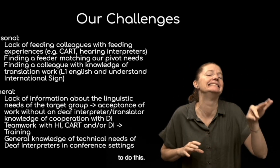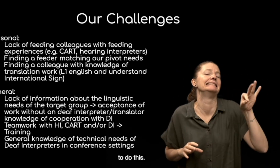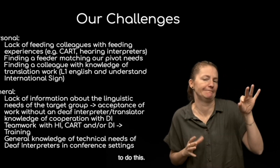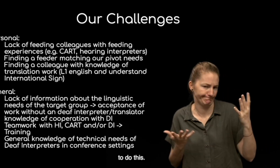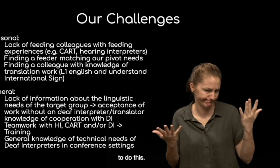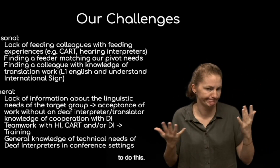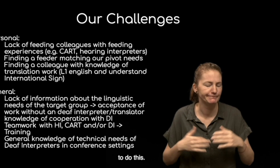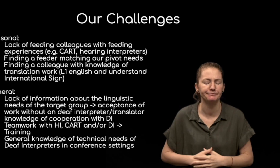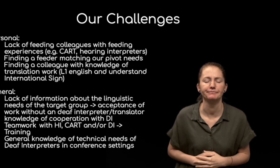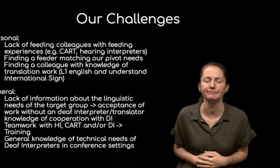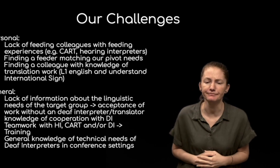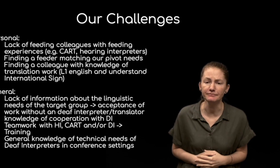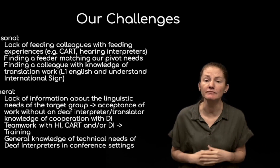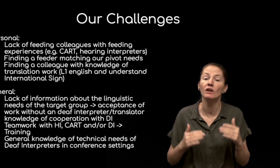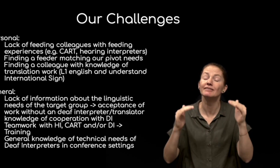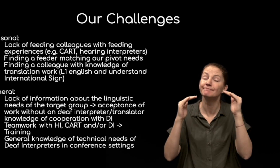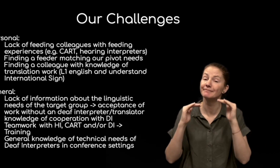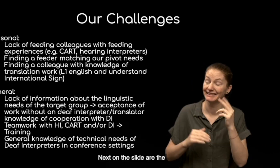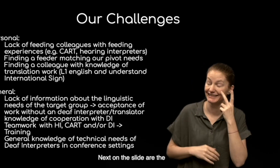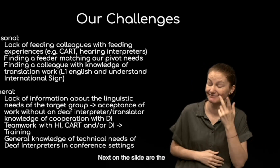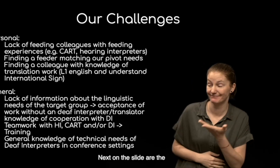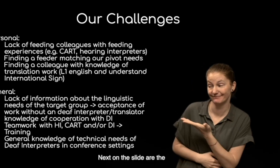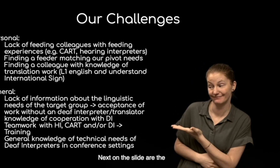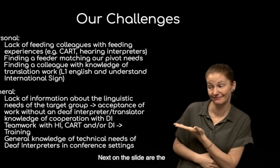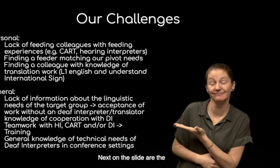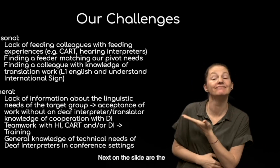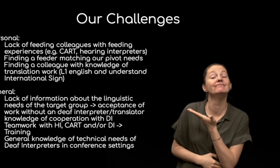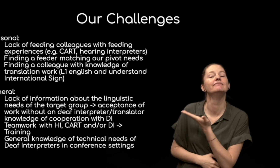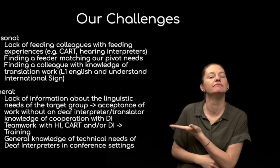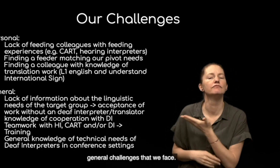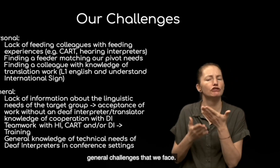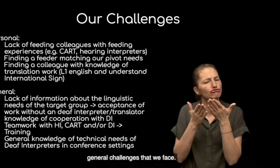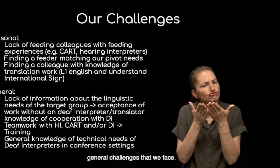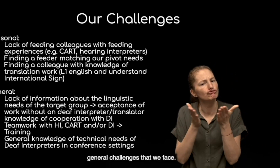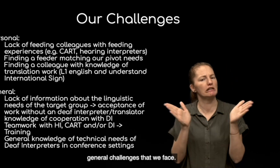As you'll see next on the slide, there are general challenges that we face.